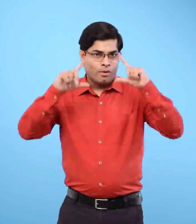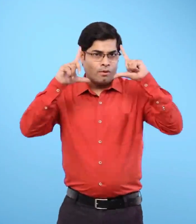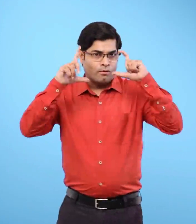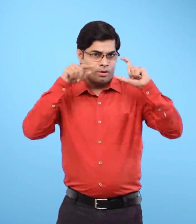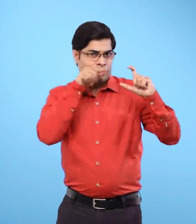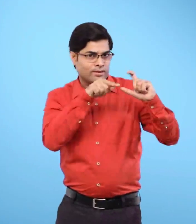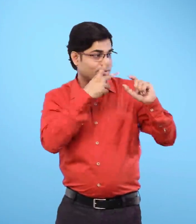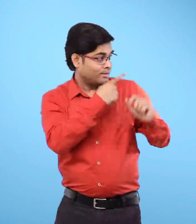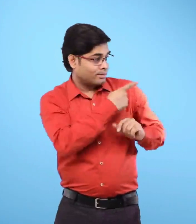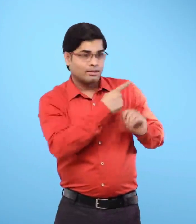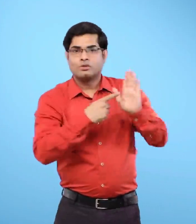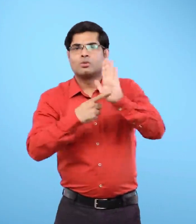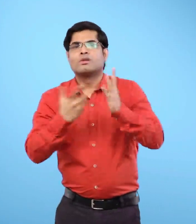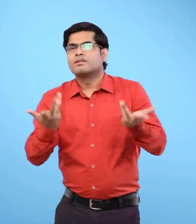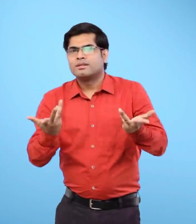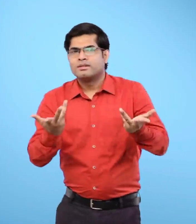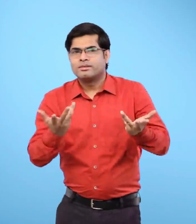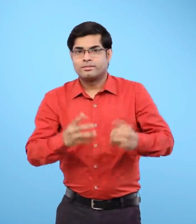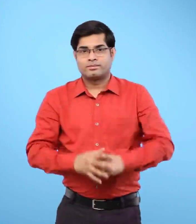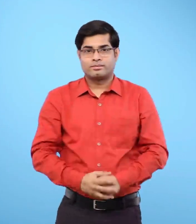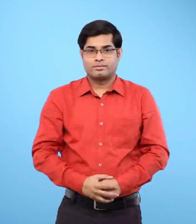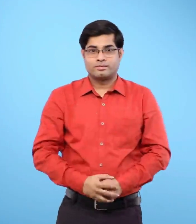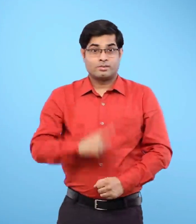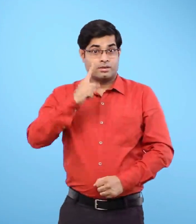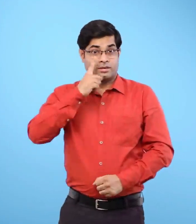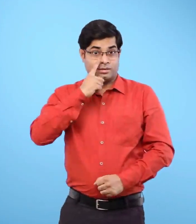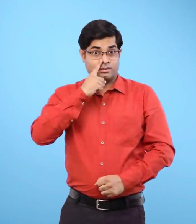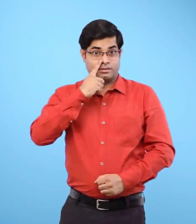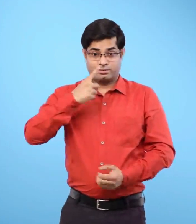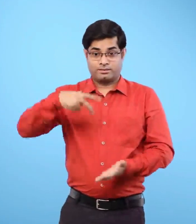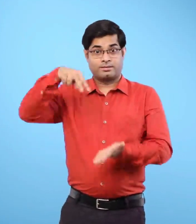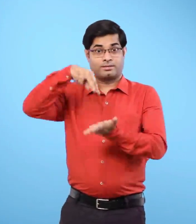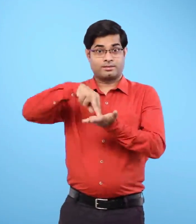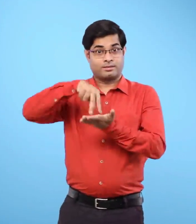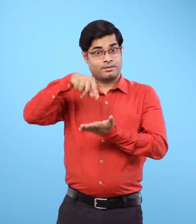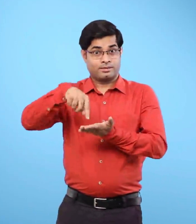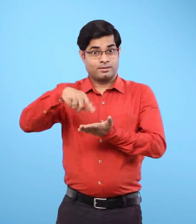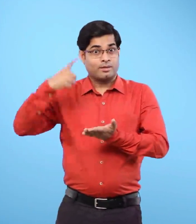Picture shows a girl standing near board acting like a teacher.